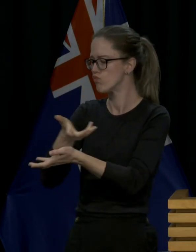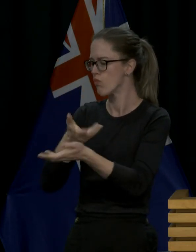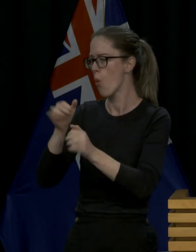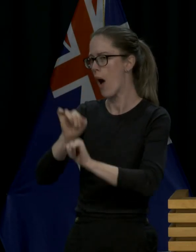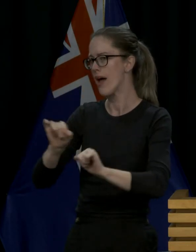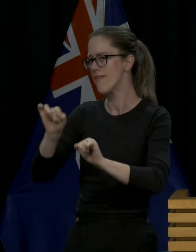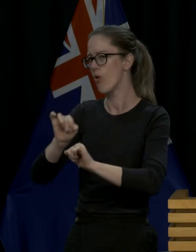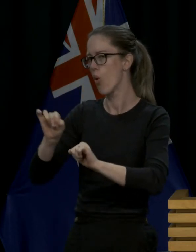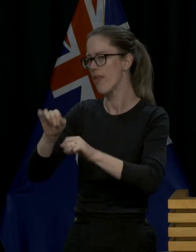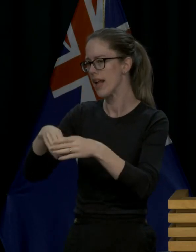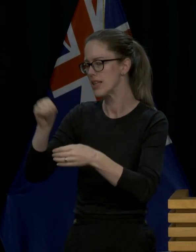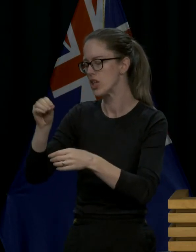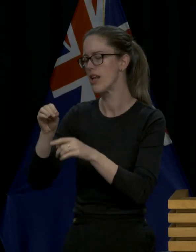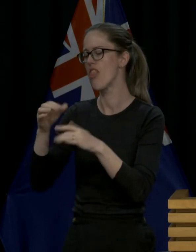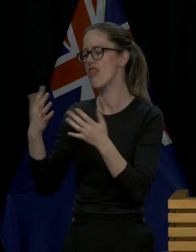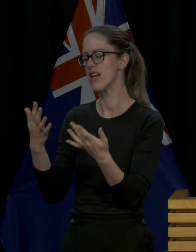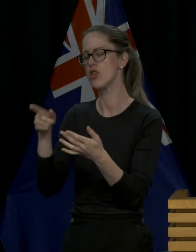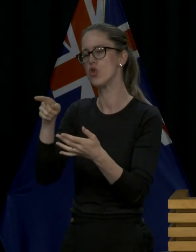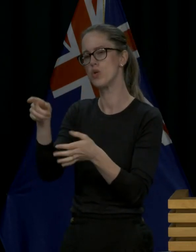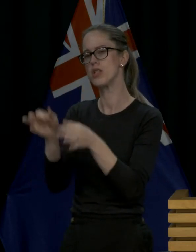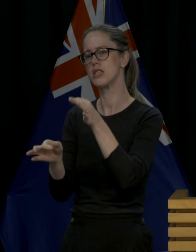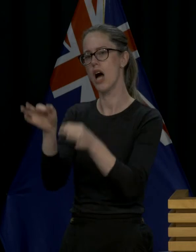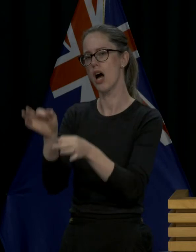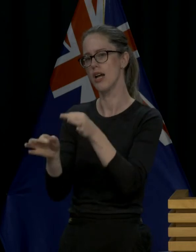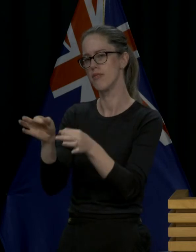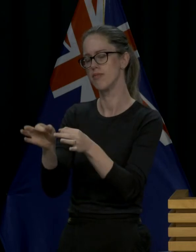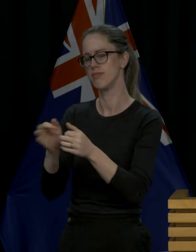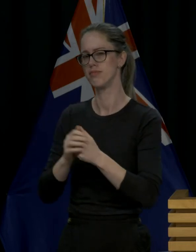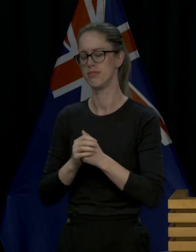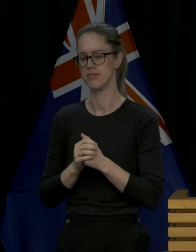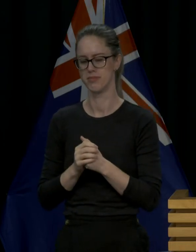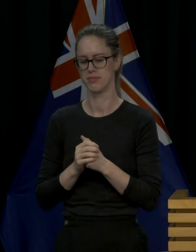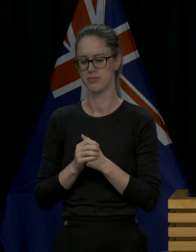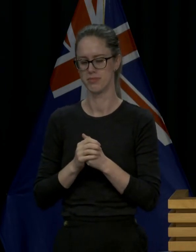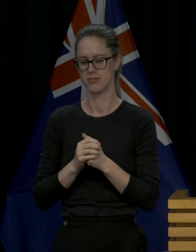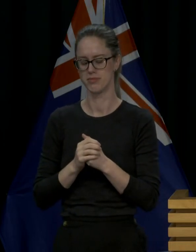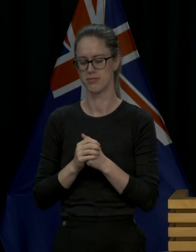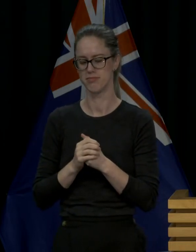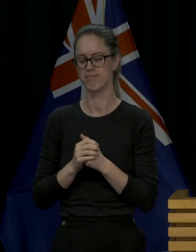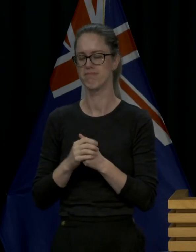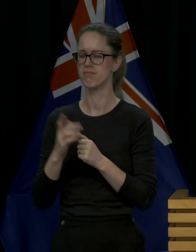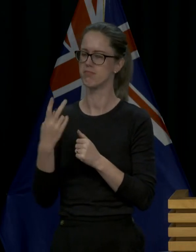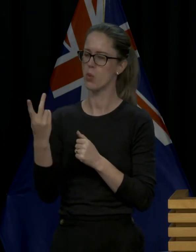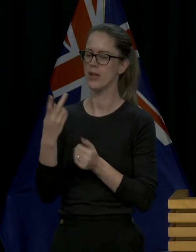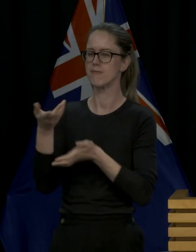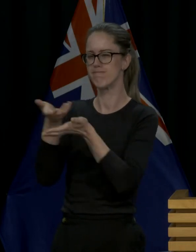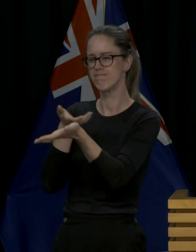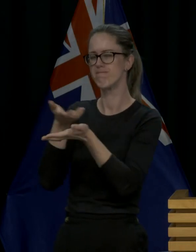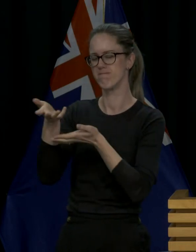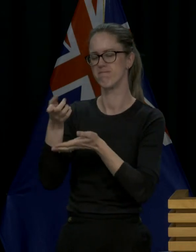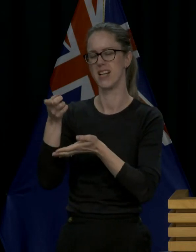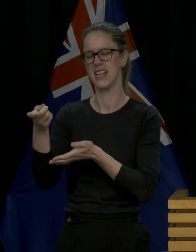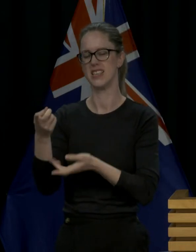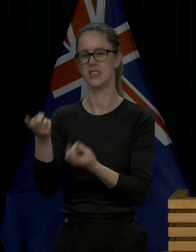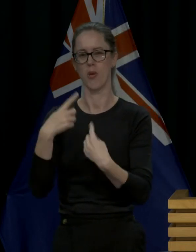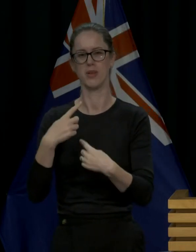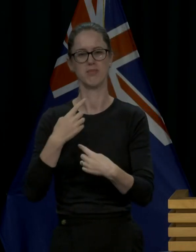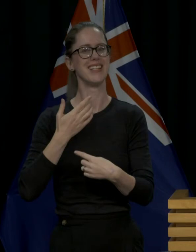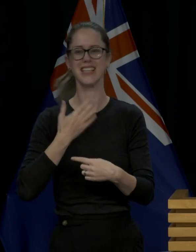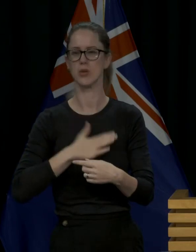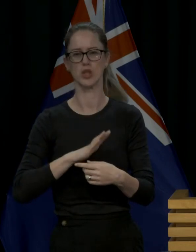the outcome of the ballot before making any final decisions. More recently, though, Kelvin has again confirmed his